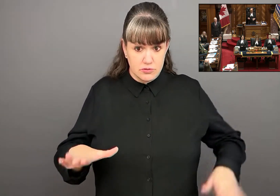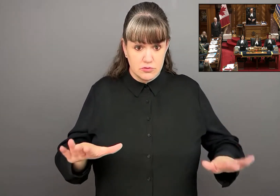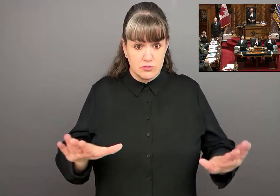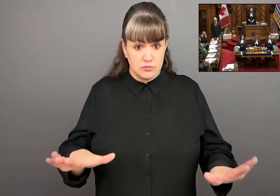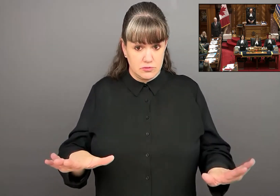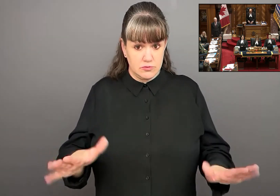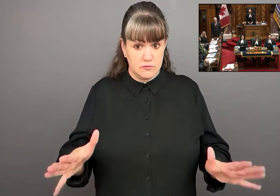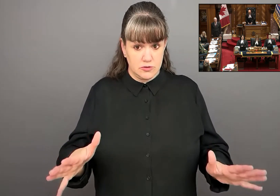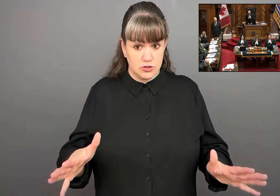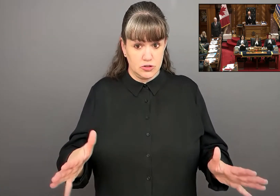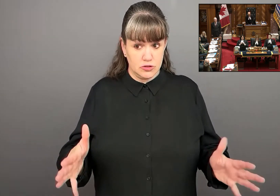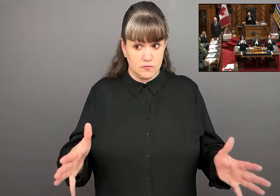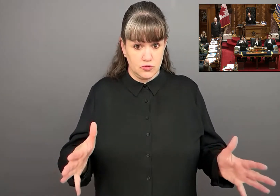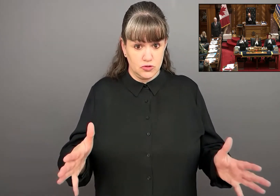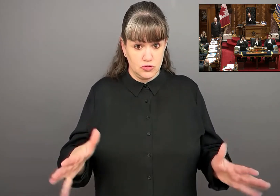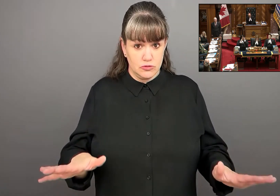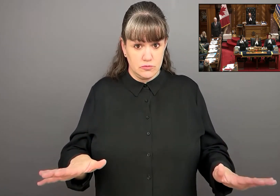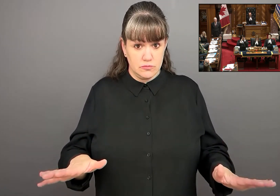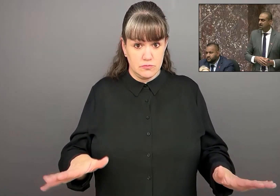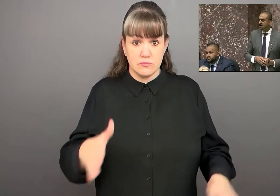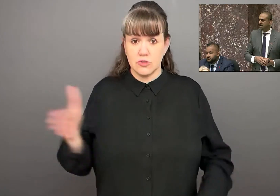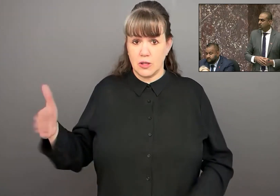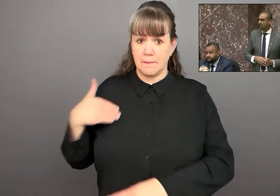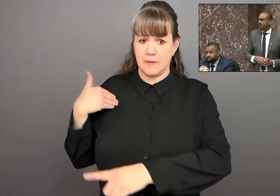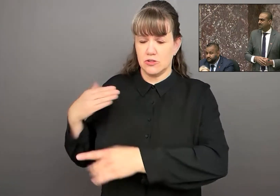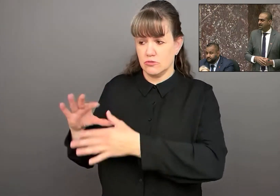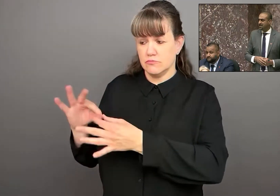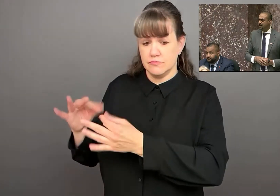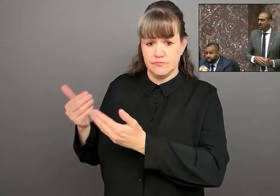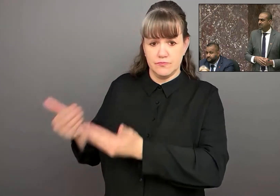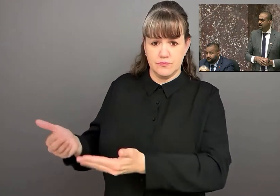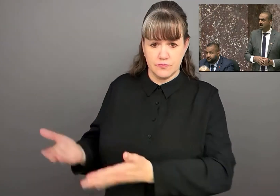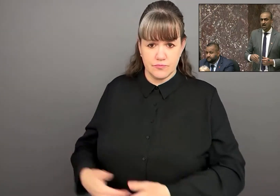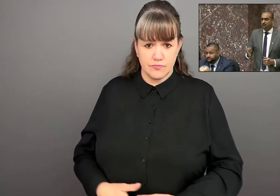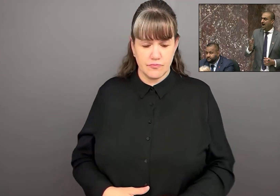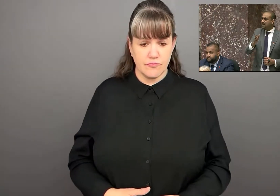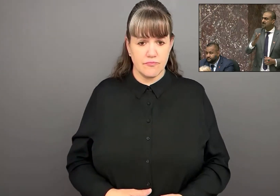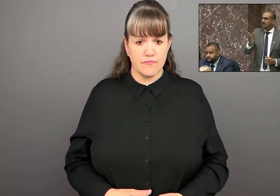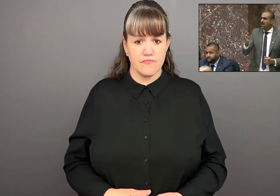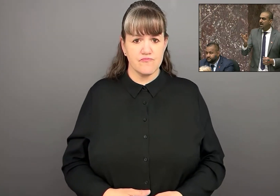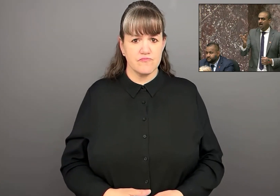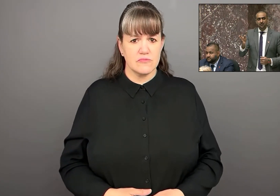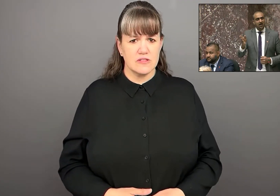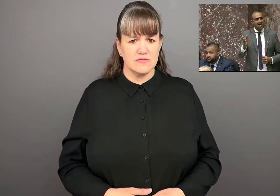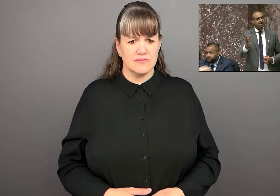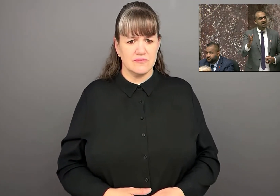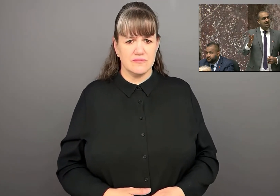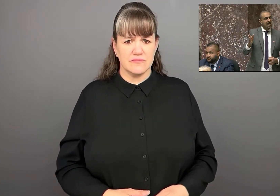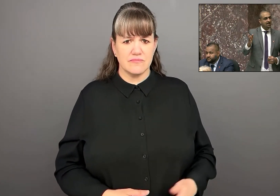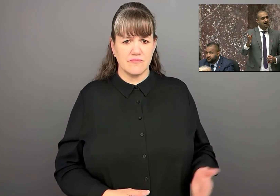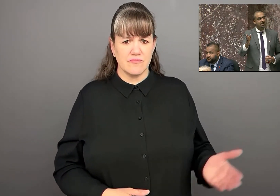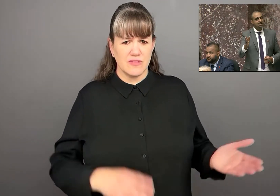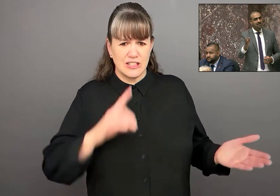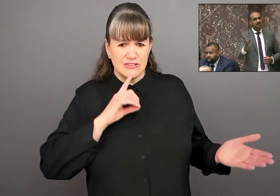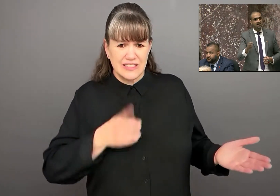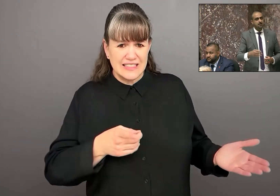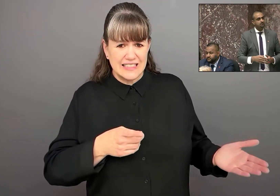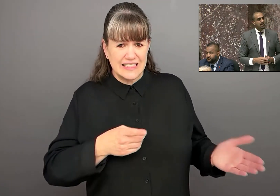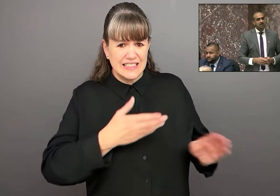Mr. Wilson. They didn't reply to emails, they triple deleted them. They triple deleted the emails. In fact, they had